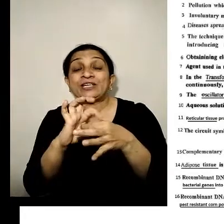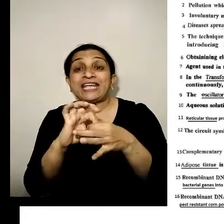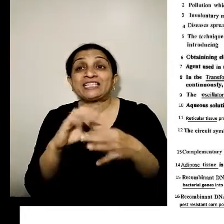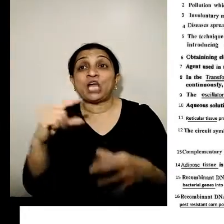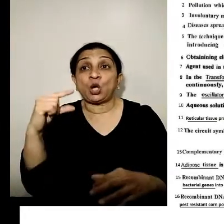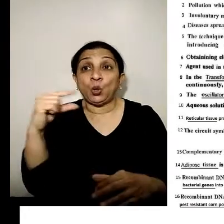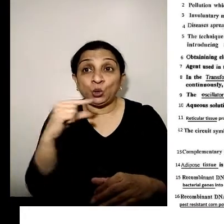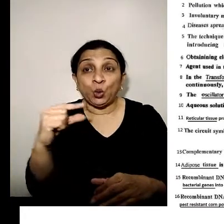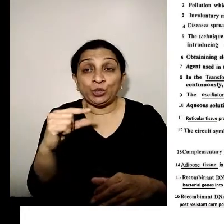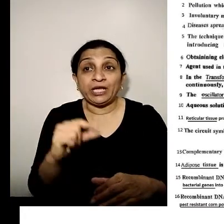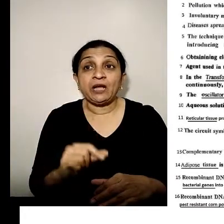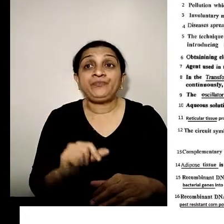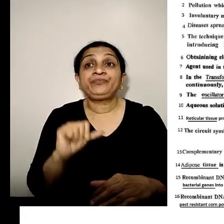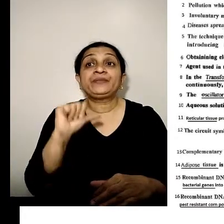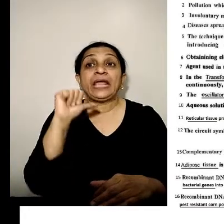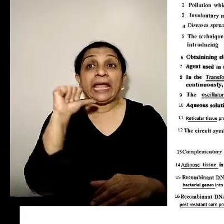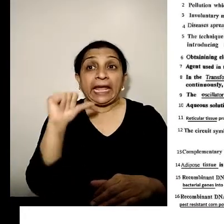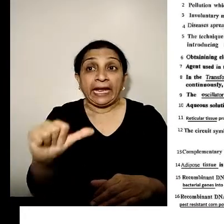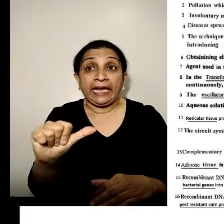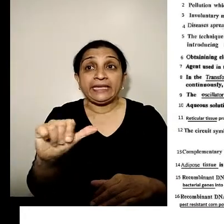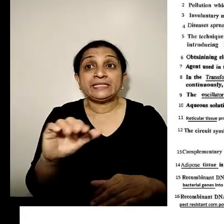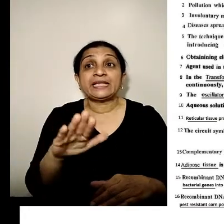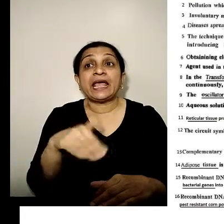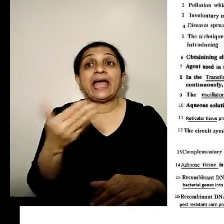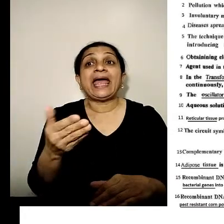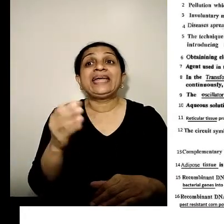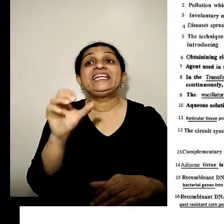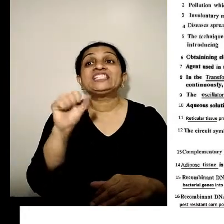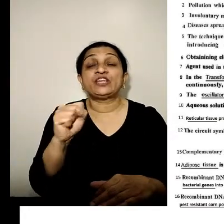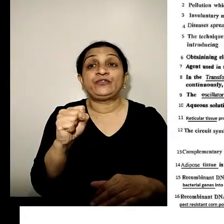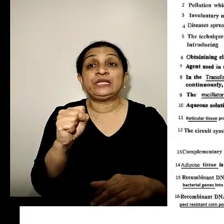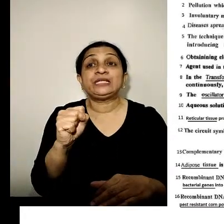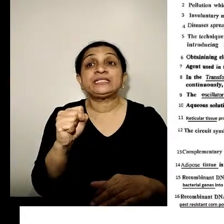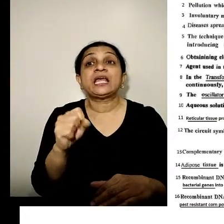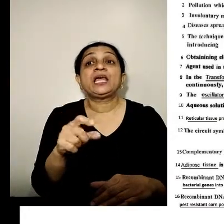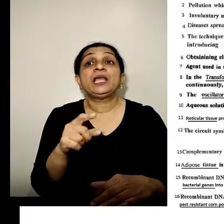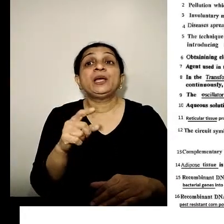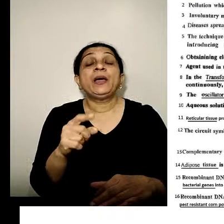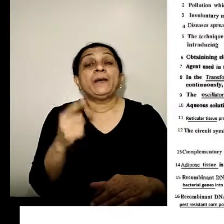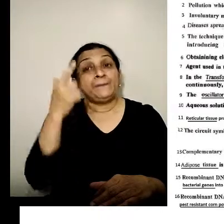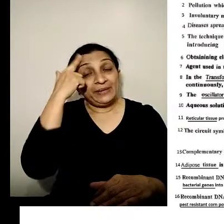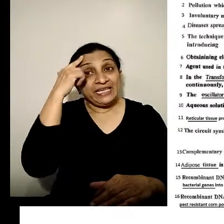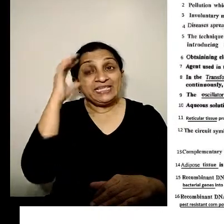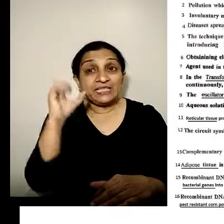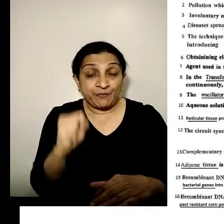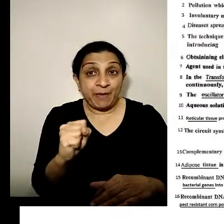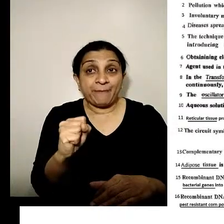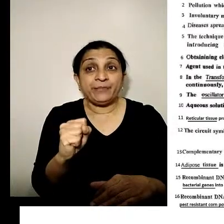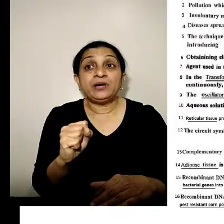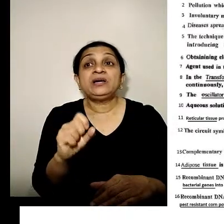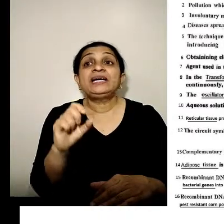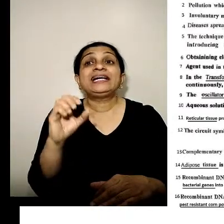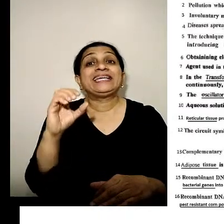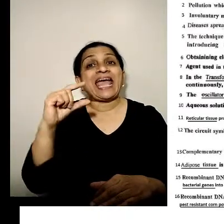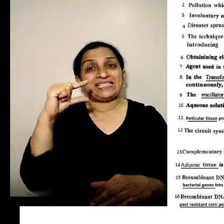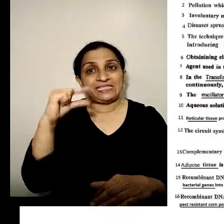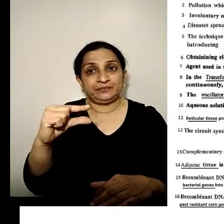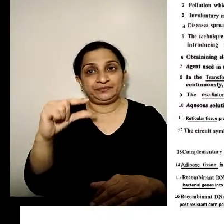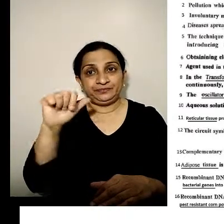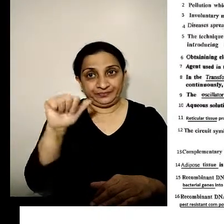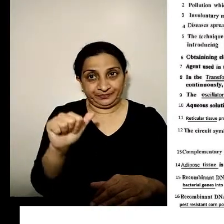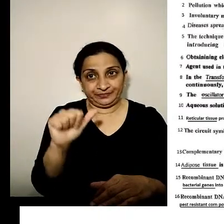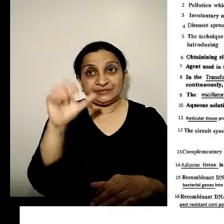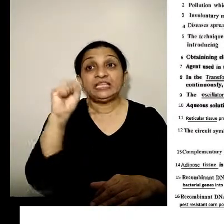sexual contact are gonorrhea, AIDS and syphilis. Please remember